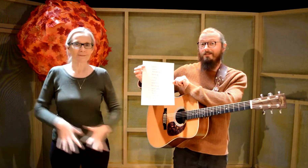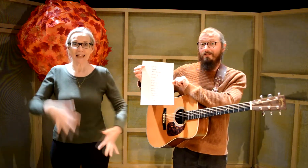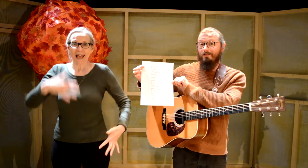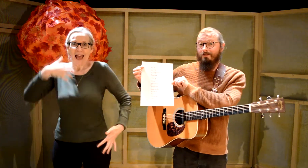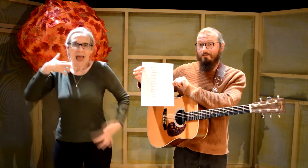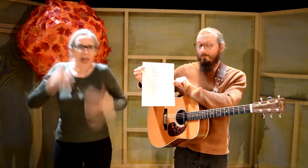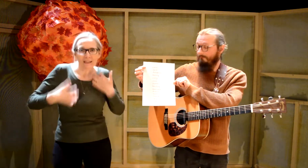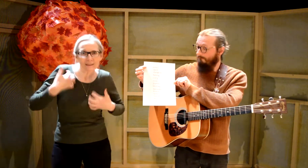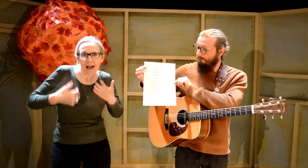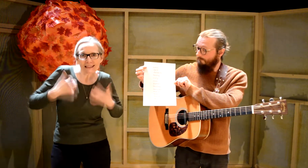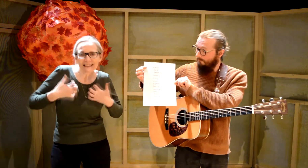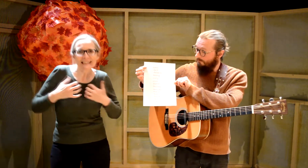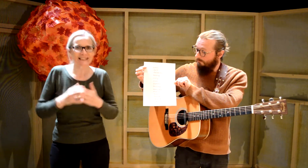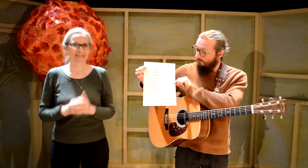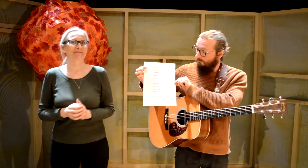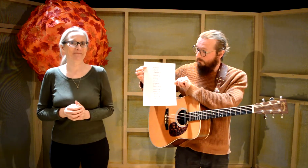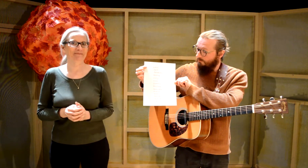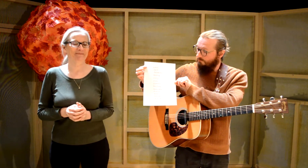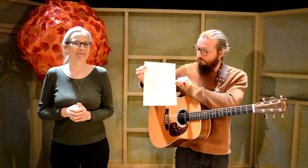exciting,